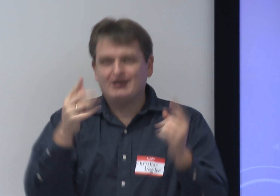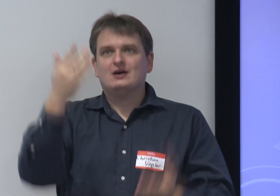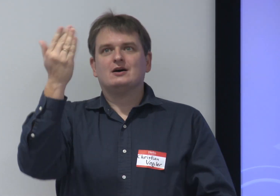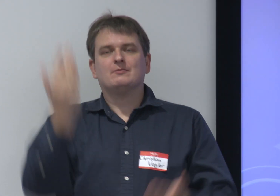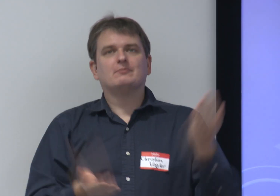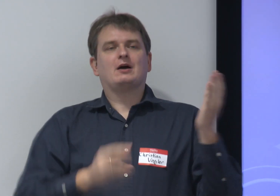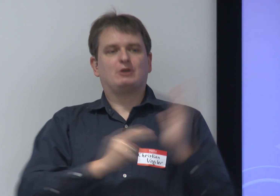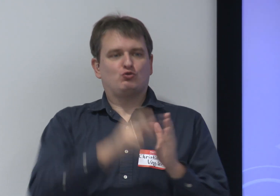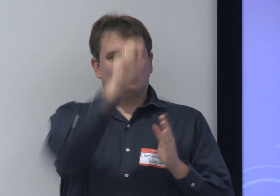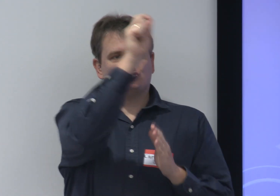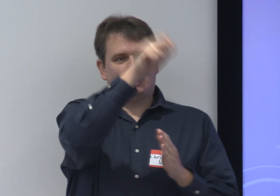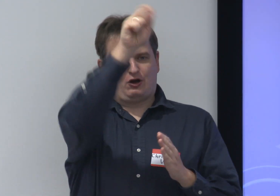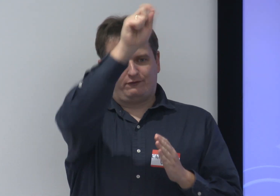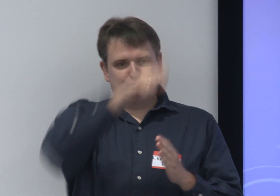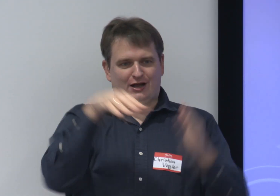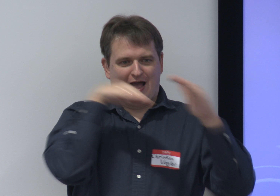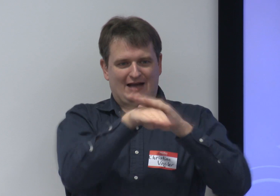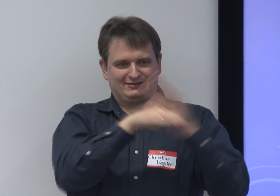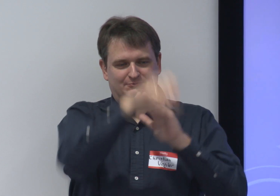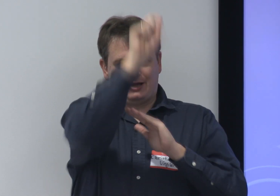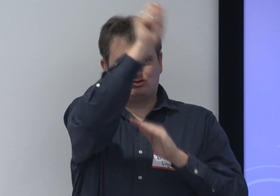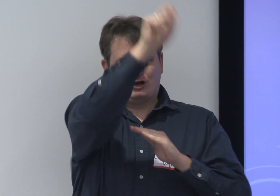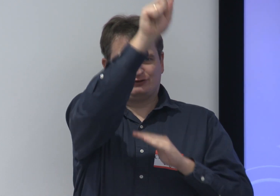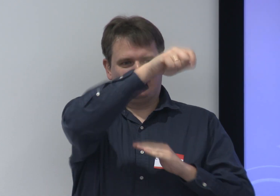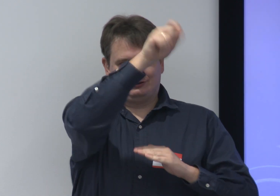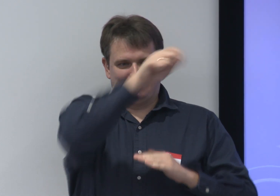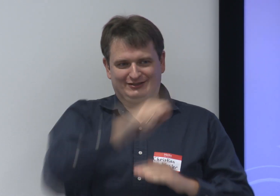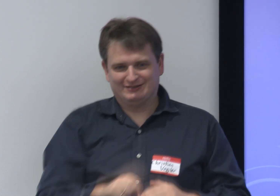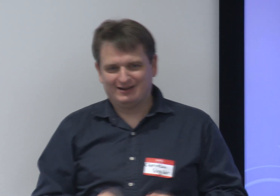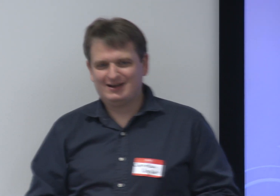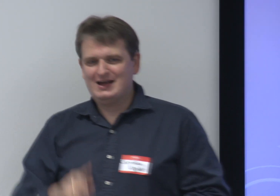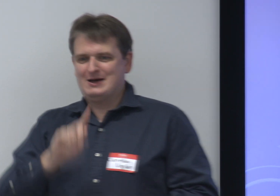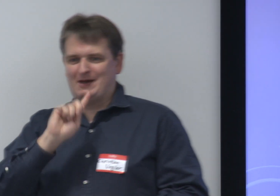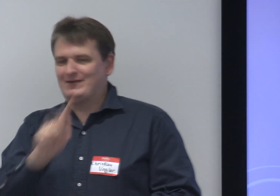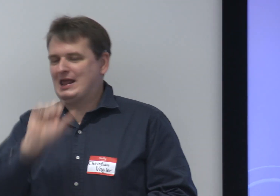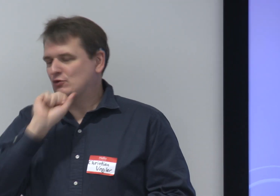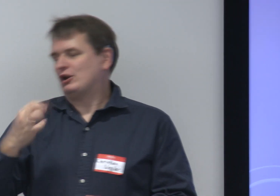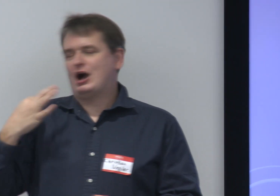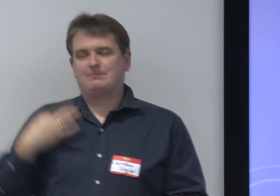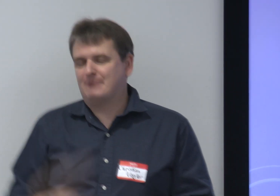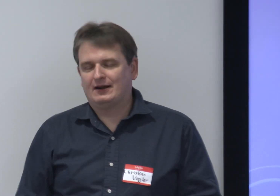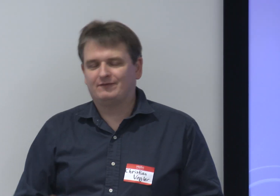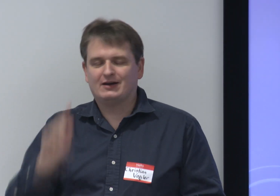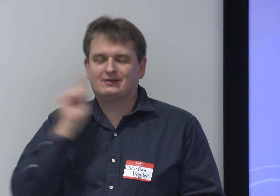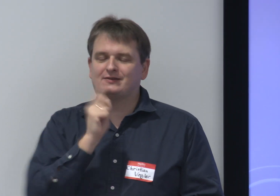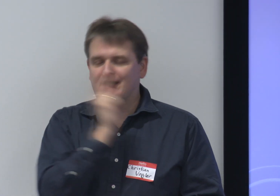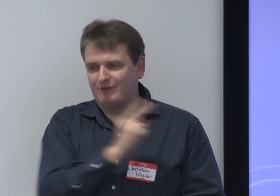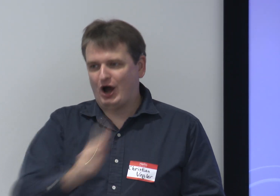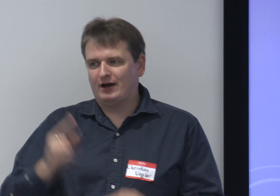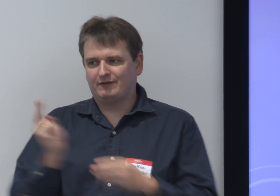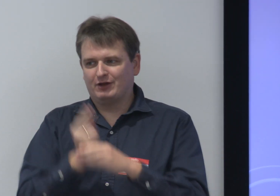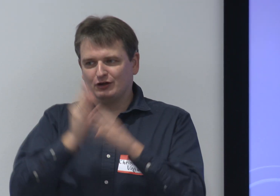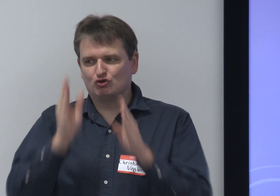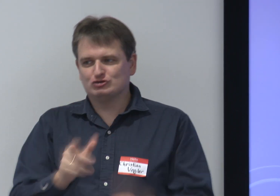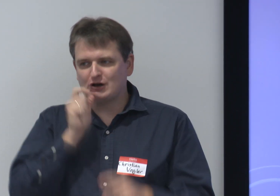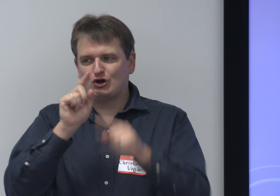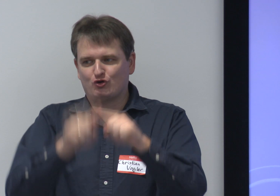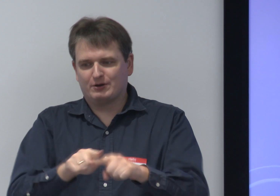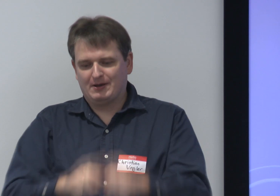text successfully. I mean, we have a checklist for access, and I'm sure you've checked all the boxes, but when you do, it doesn't always benefit deaf and hard